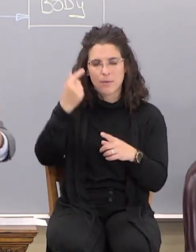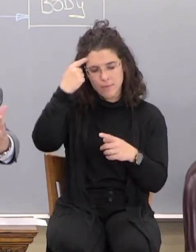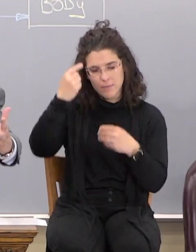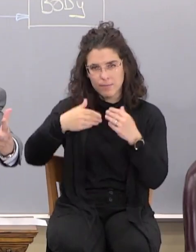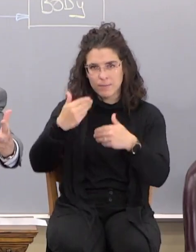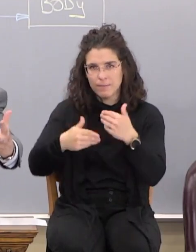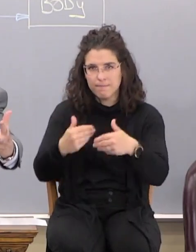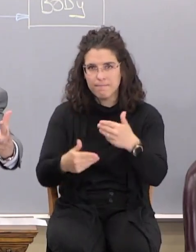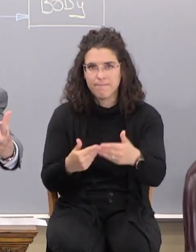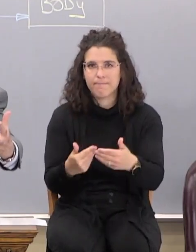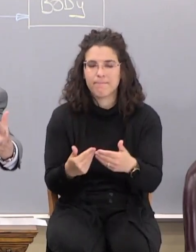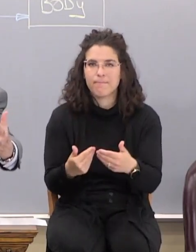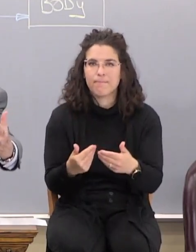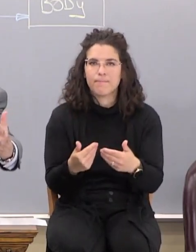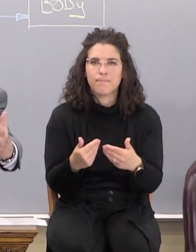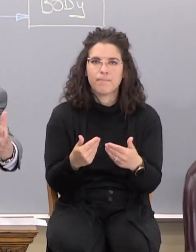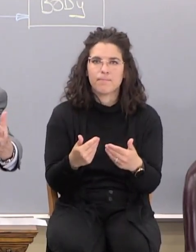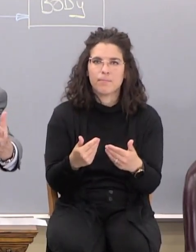process